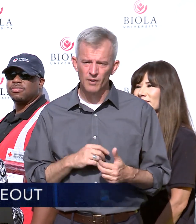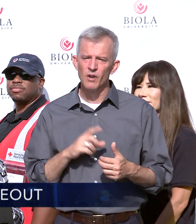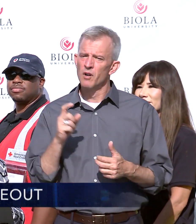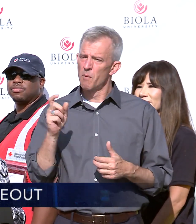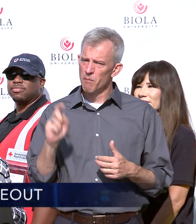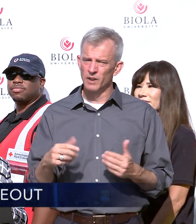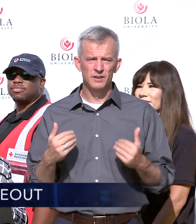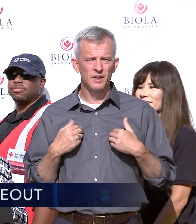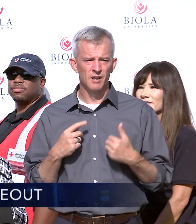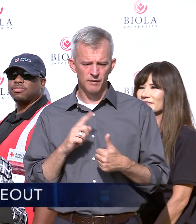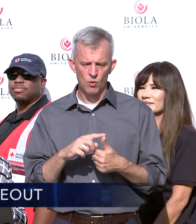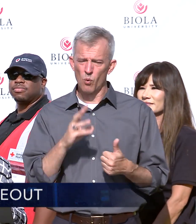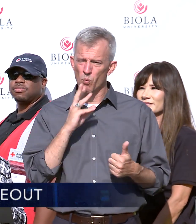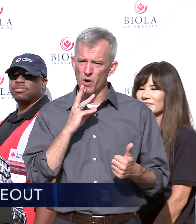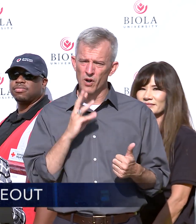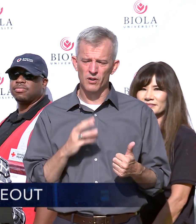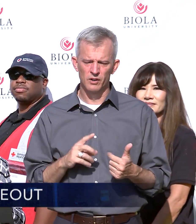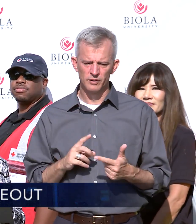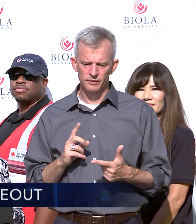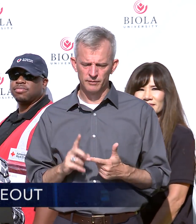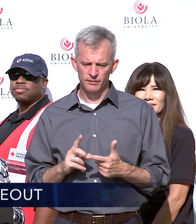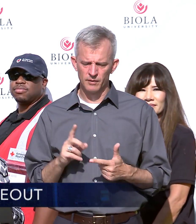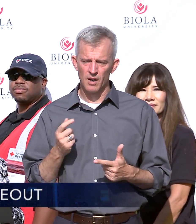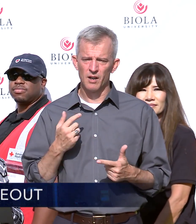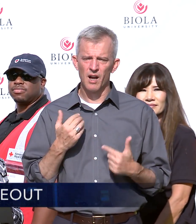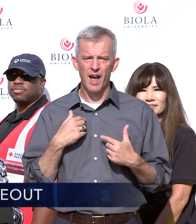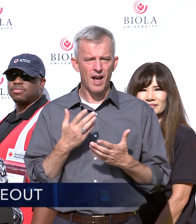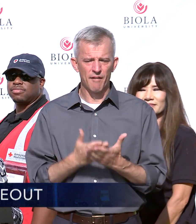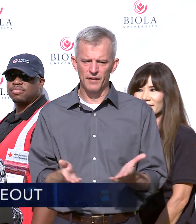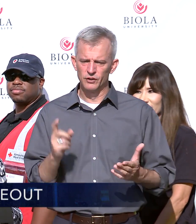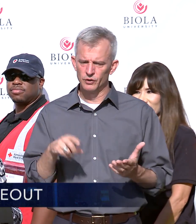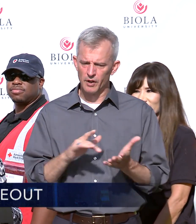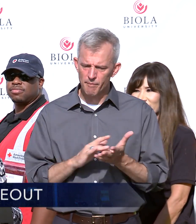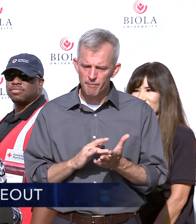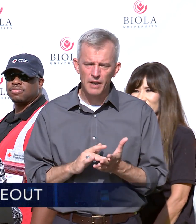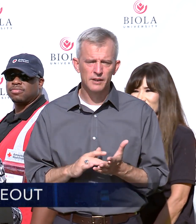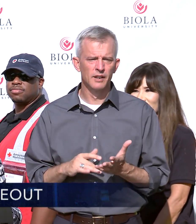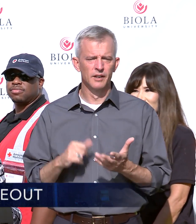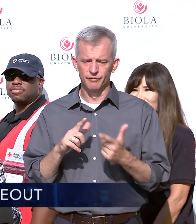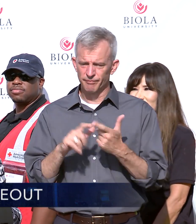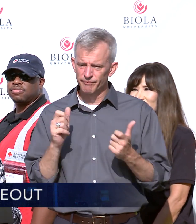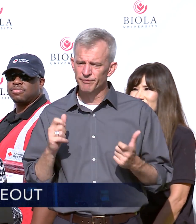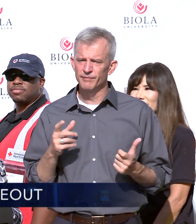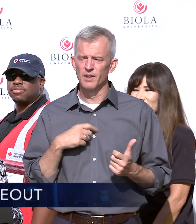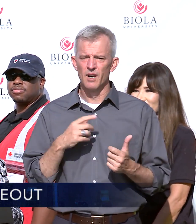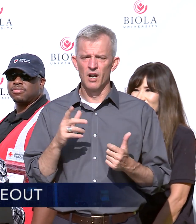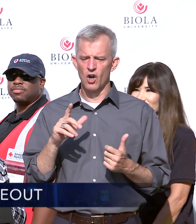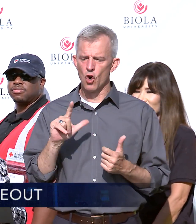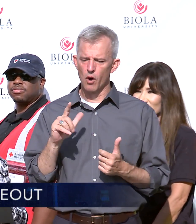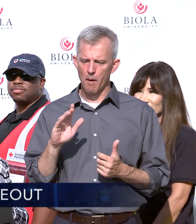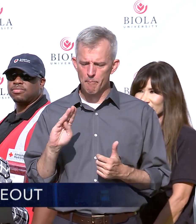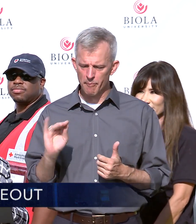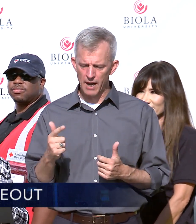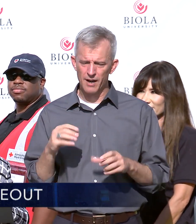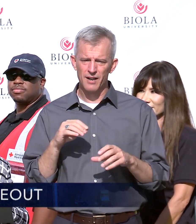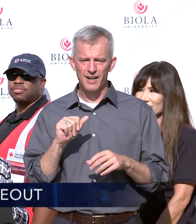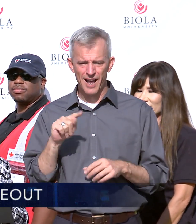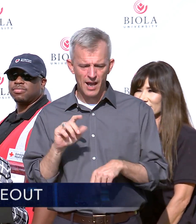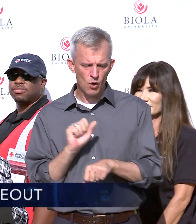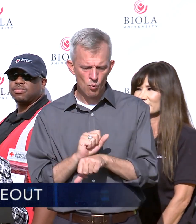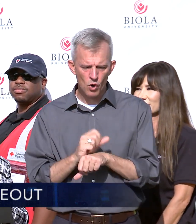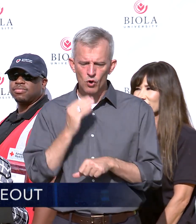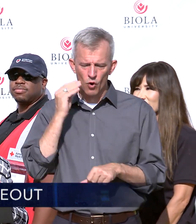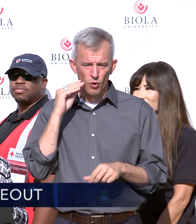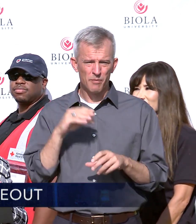need to have your supplies. You need to have a to-go bag at work, at home, and in your car. You need to be able to have a fire